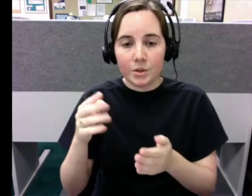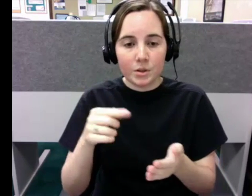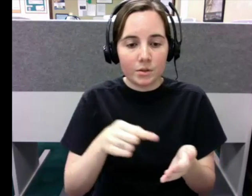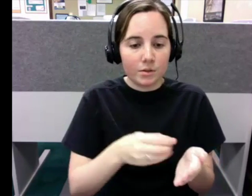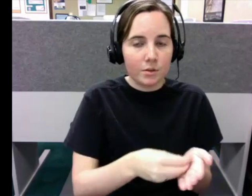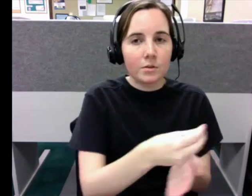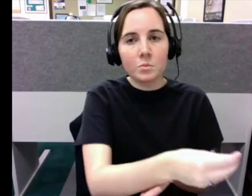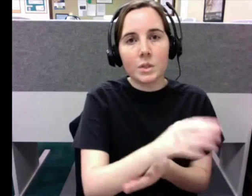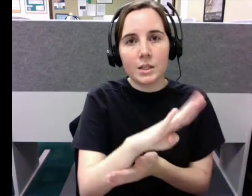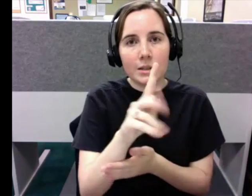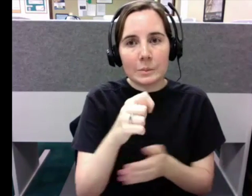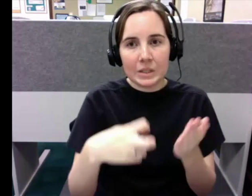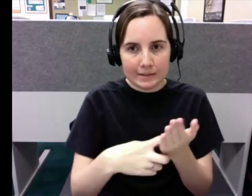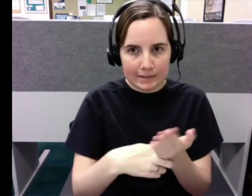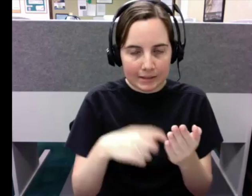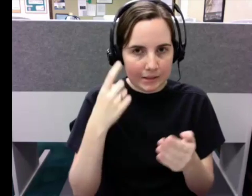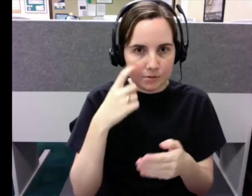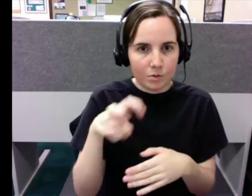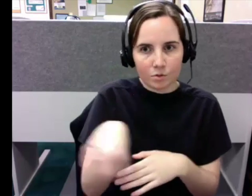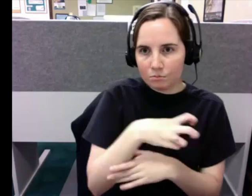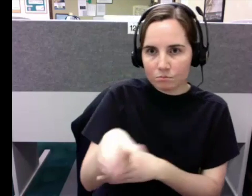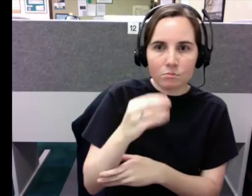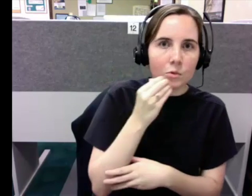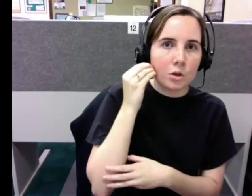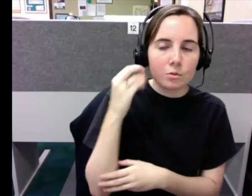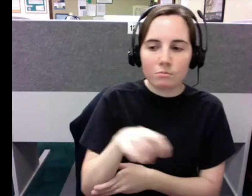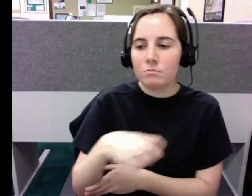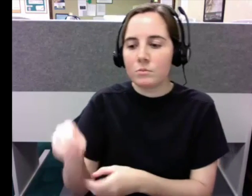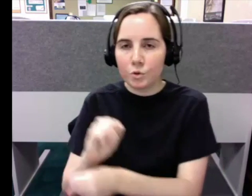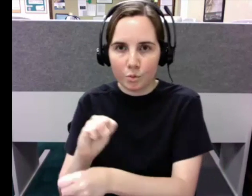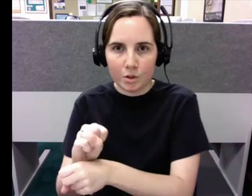the transportation cost aren't counted as income.